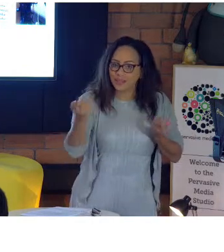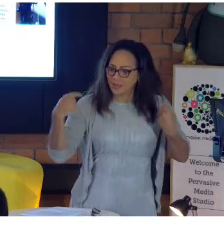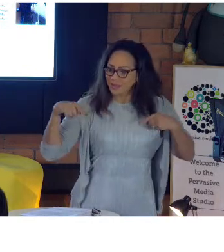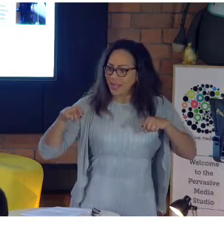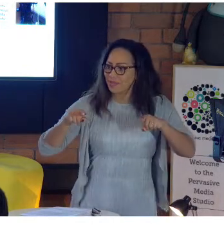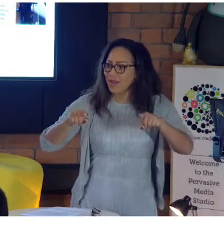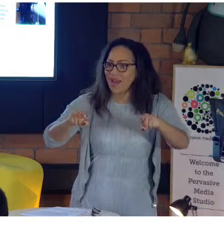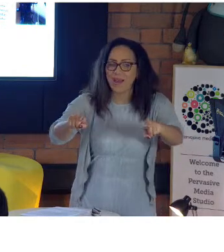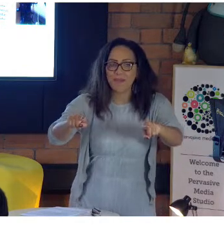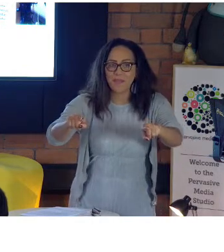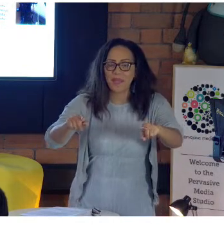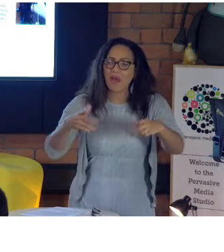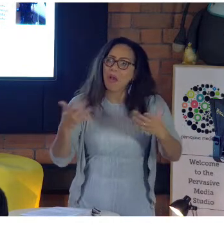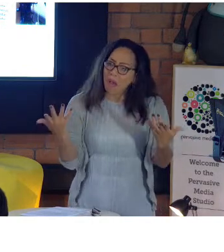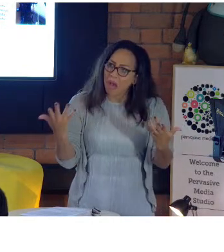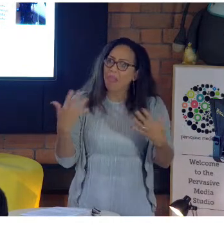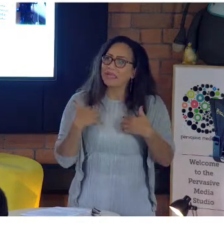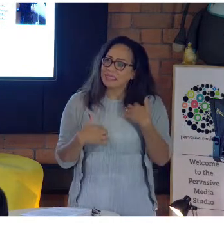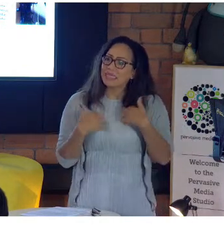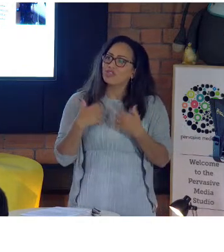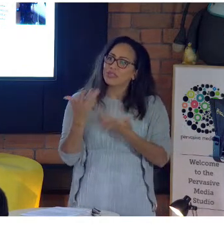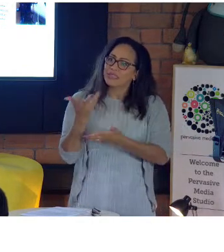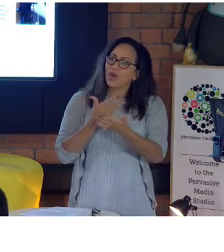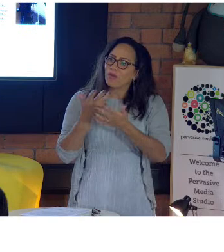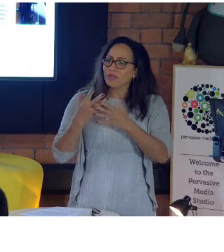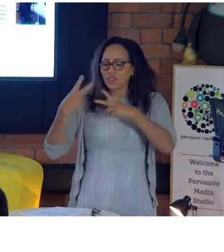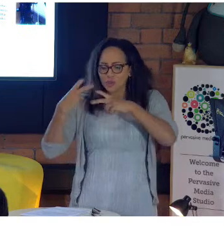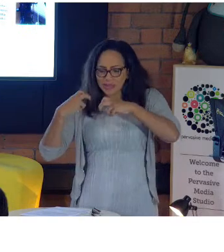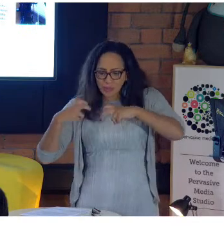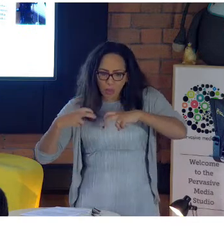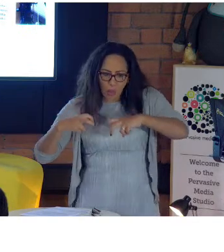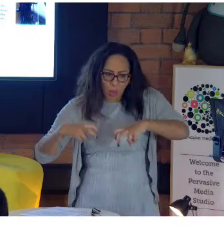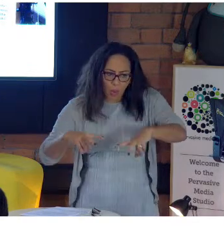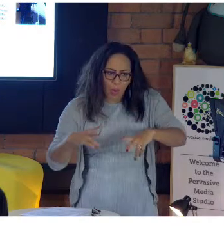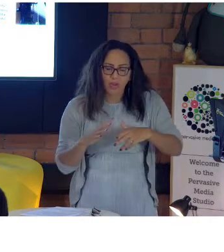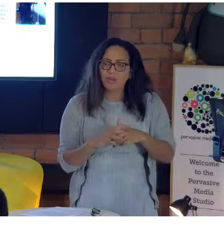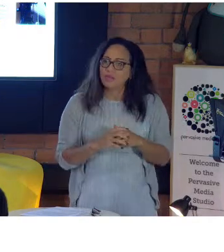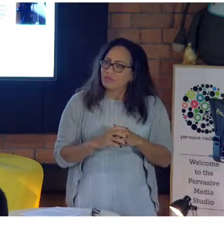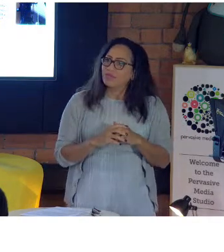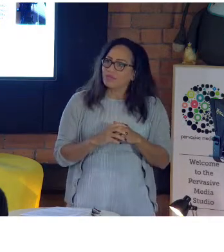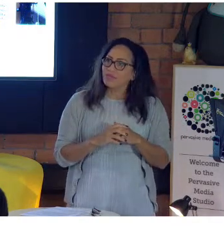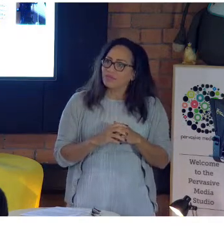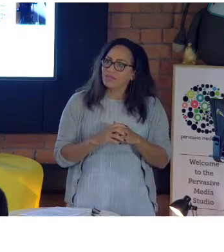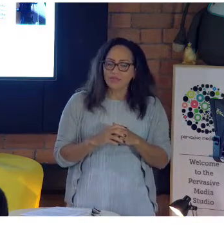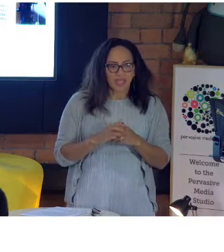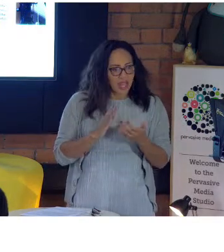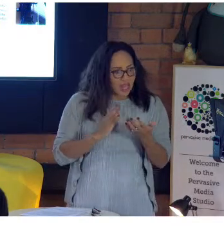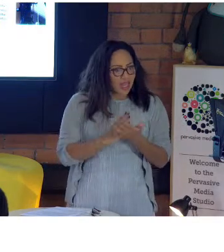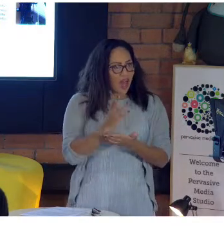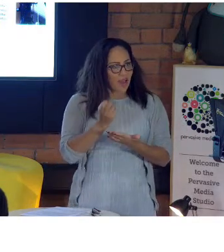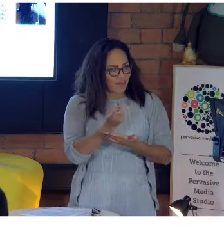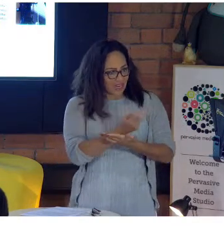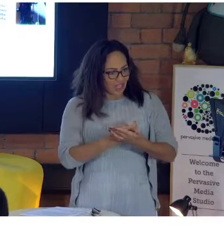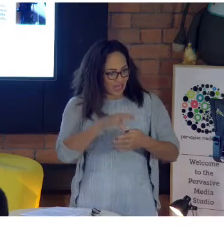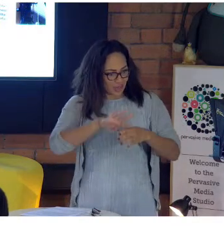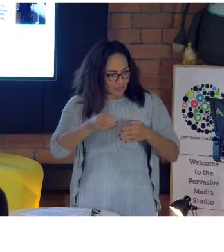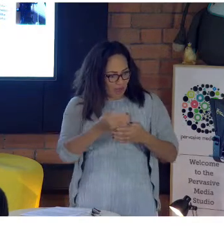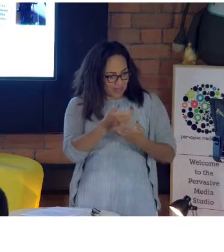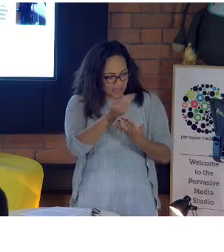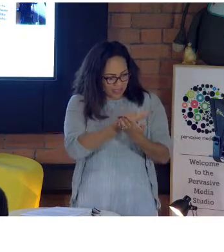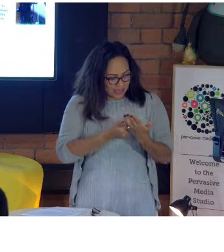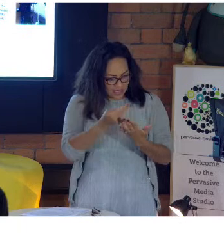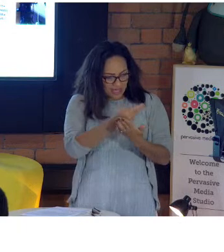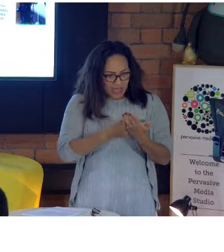lot of interesting conversations and, you know, give the live illustration practice a seat on the table to live